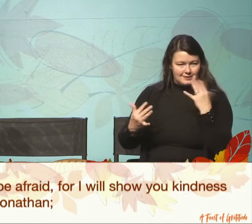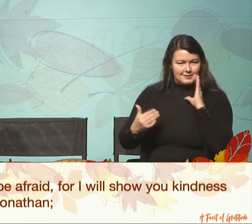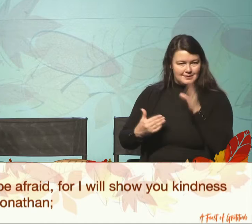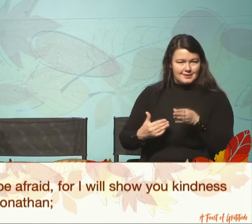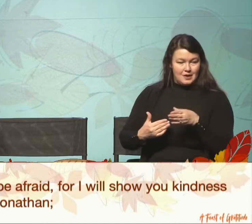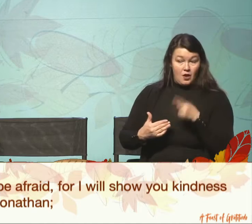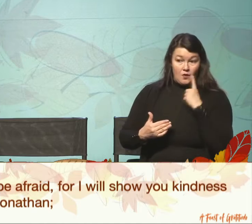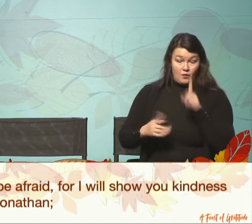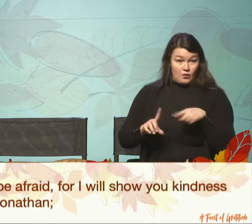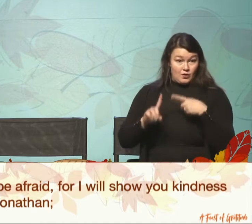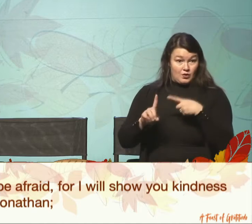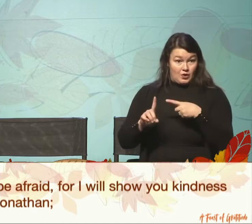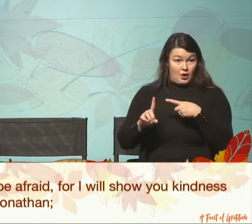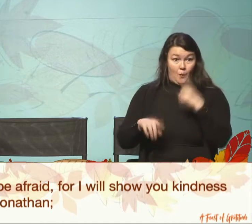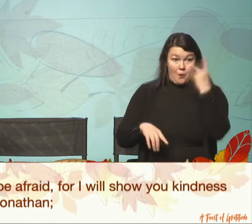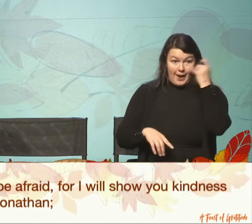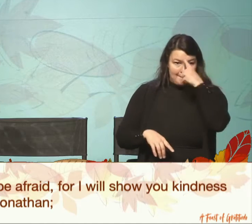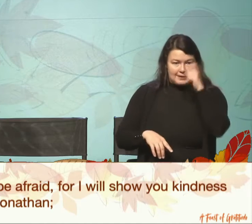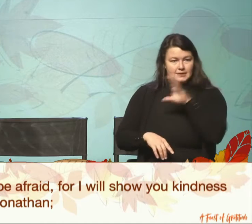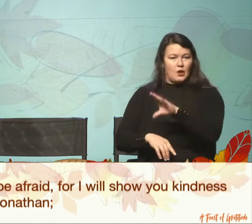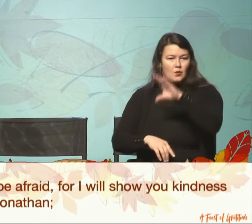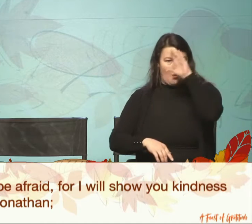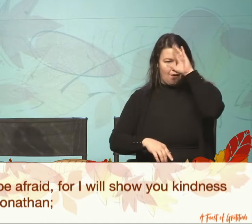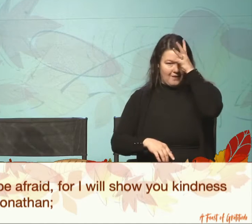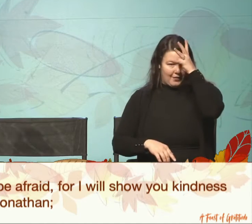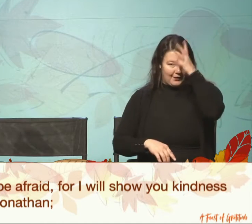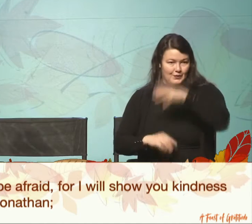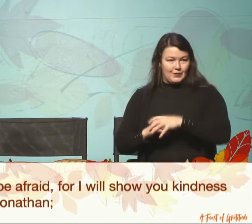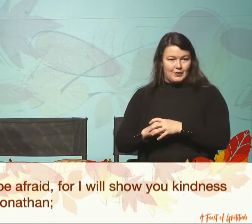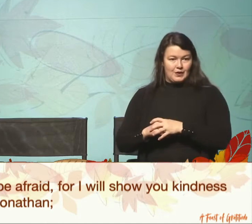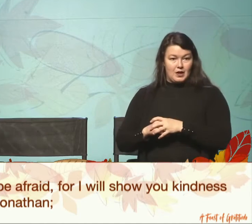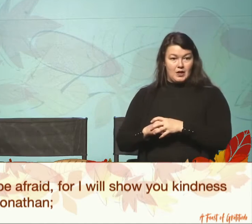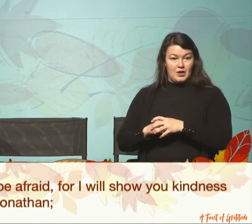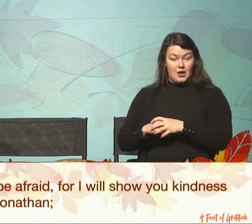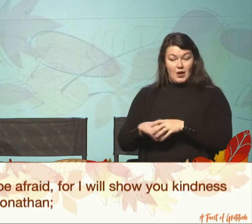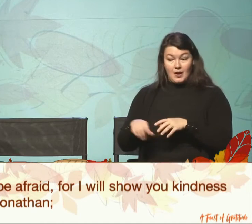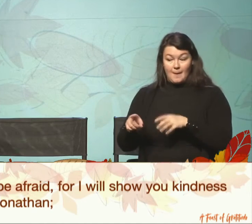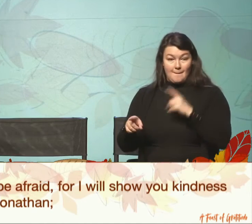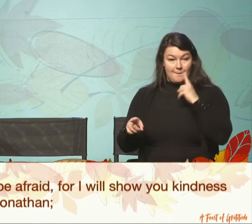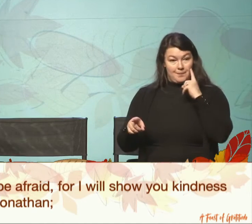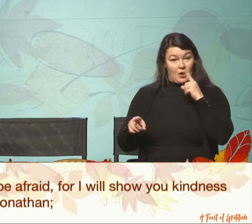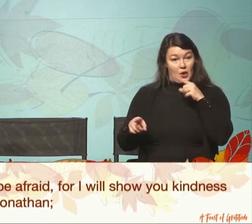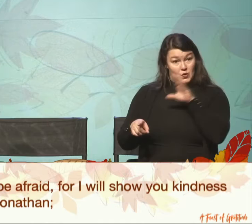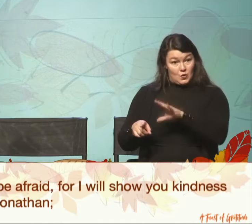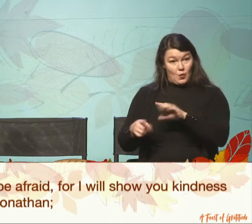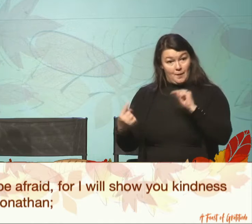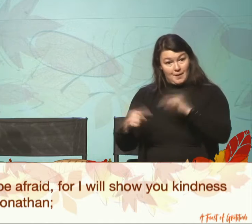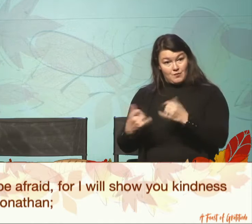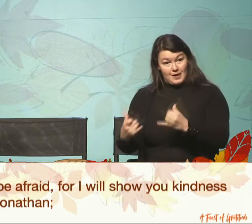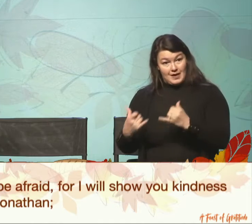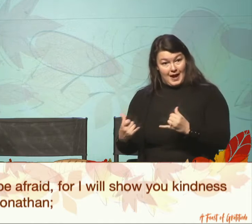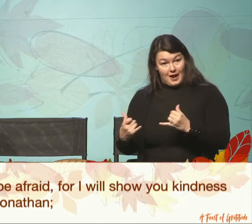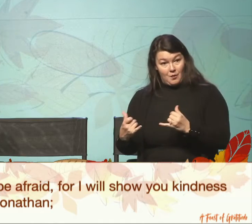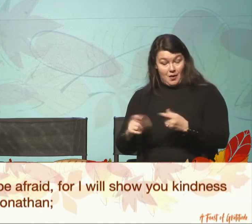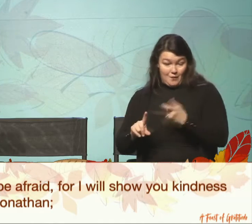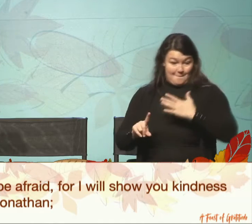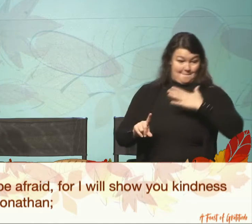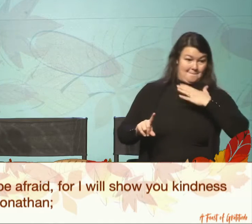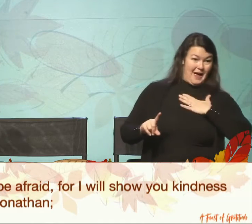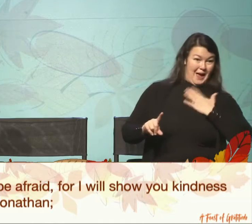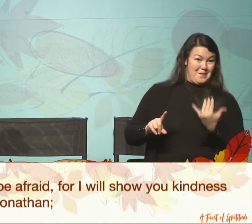for the sake of your father, Jonathan. In other words, I'm going to show you kindness in your present pain based upon my